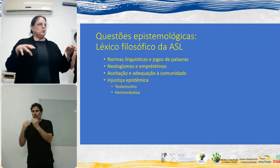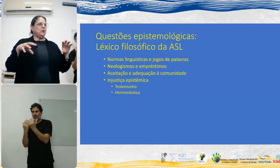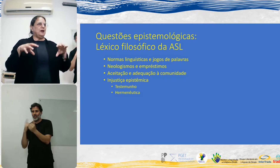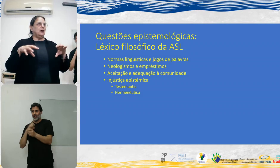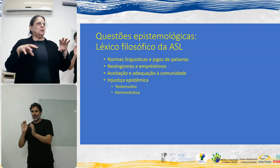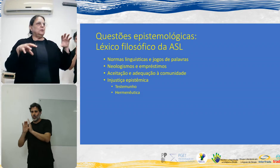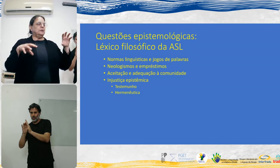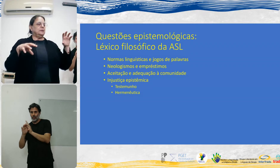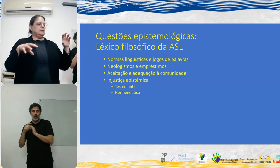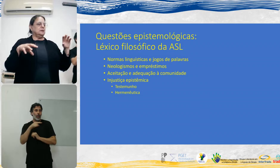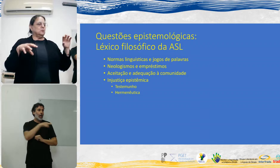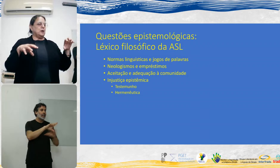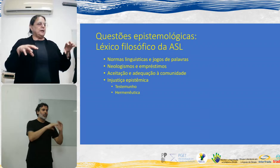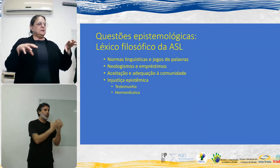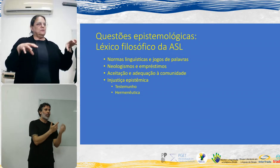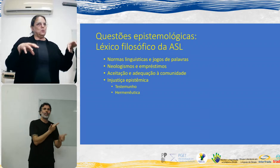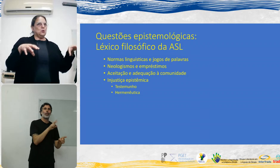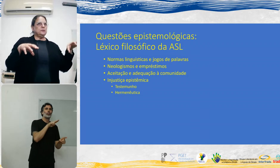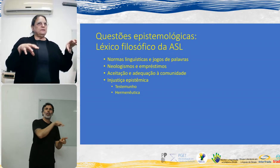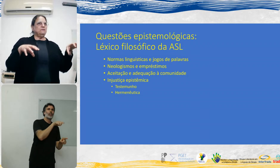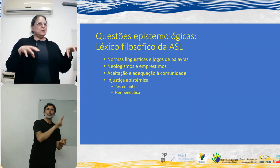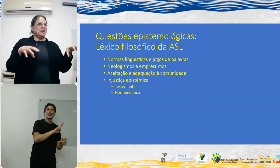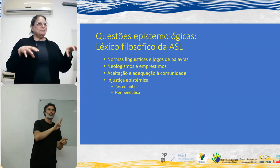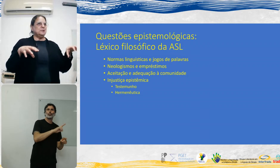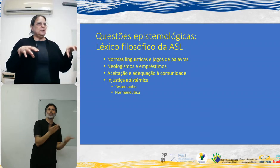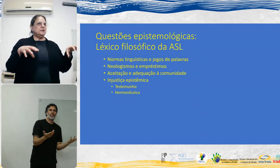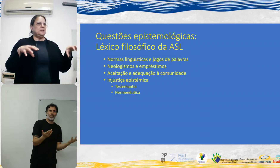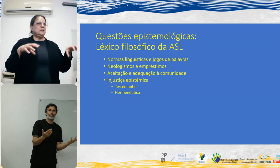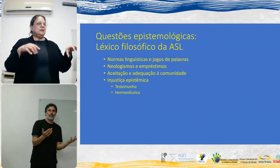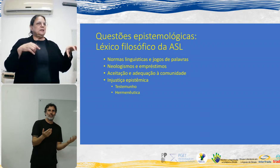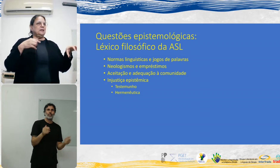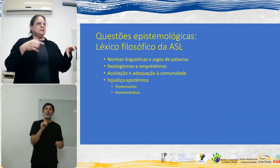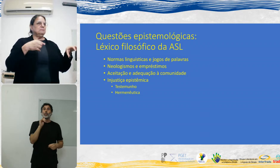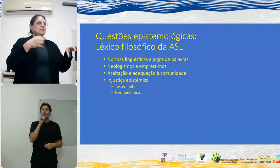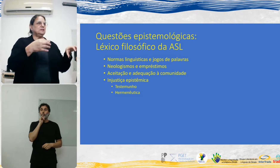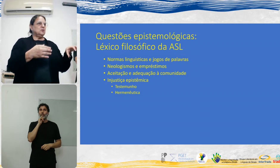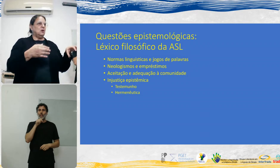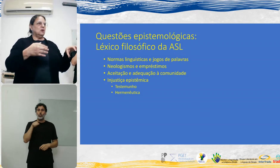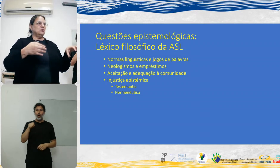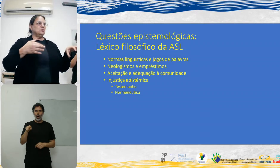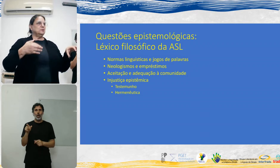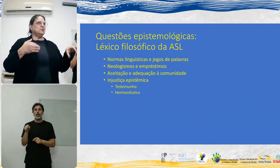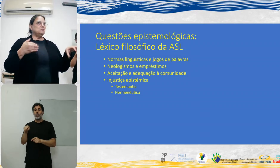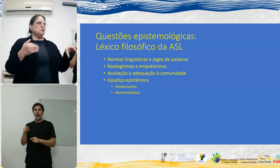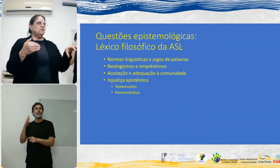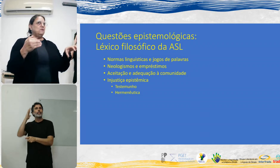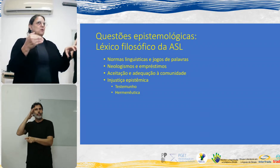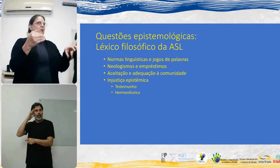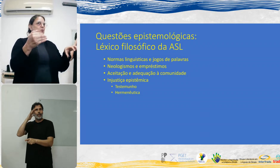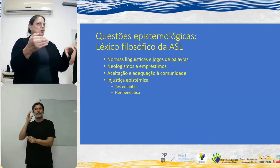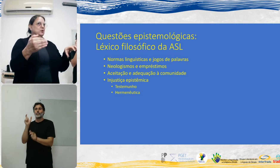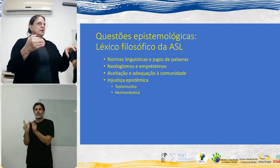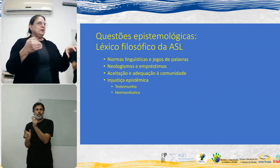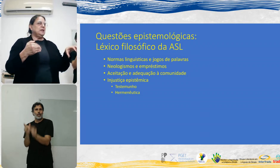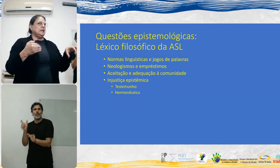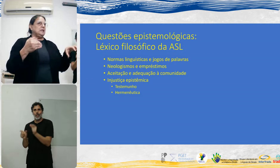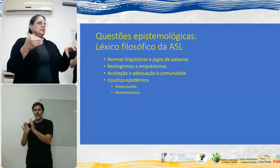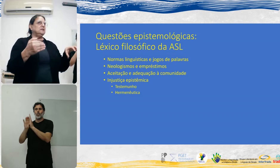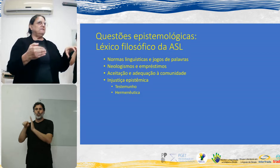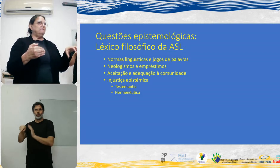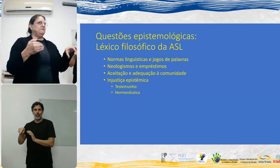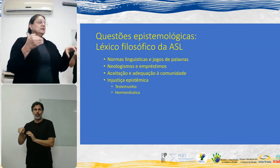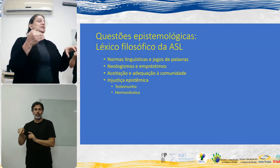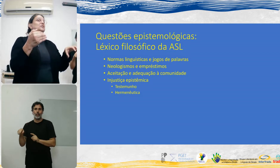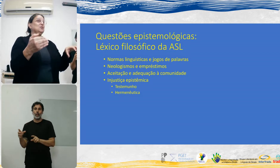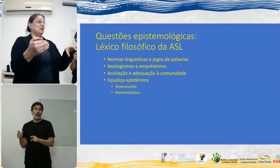so without the right words and vocabulary, it's much harder to move forward in